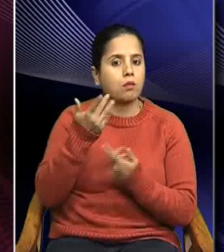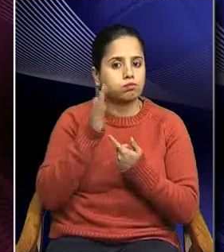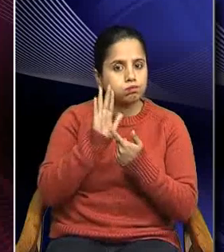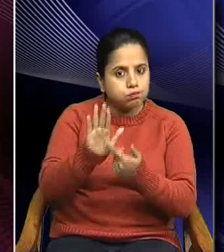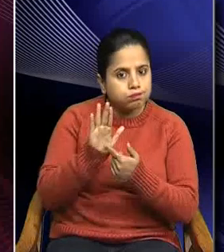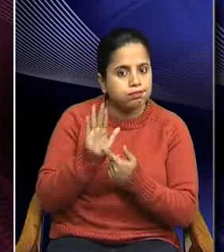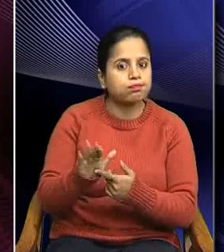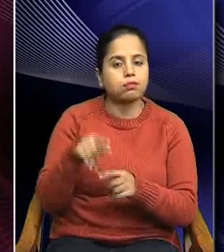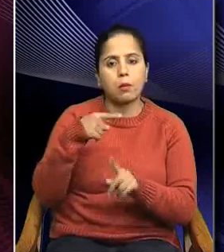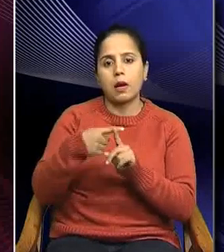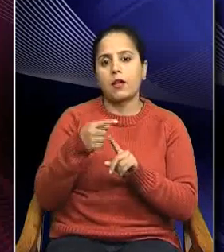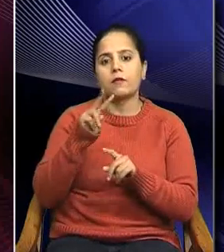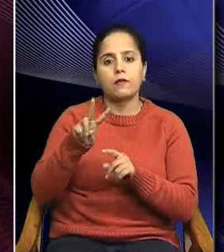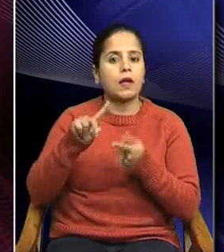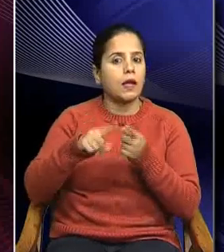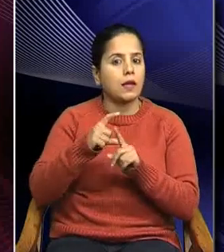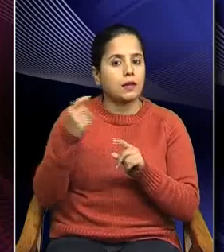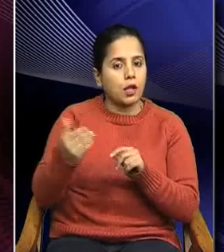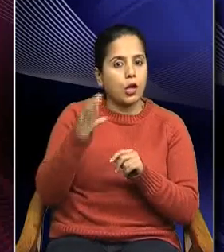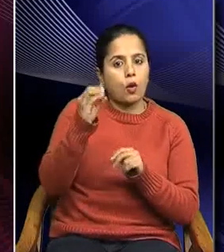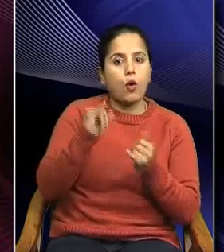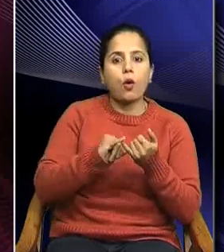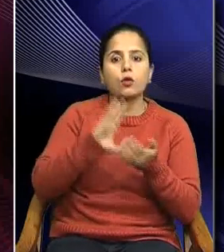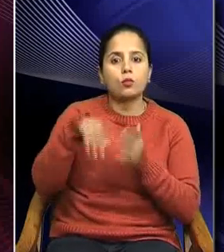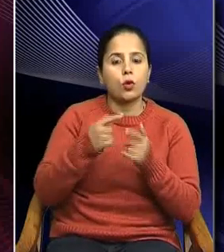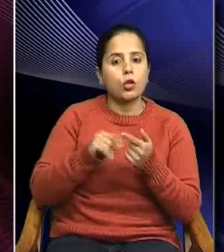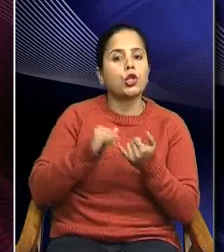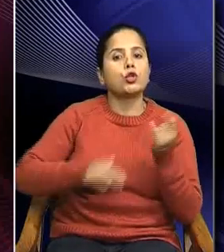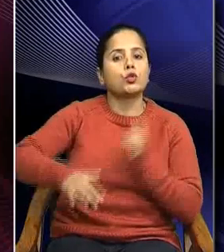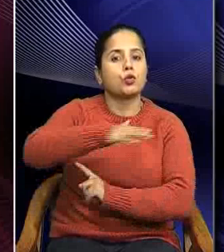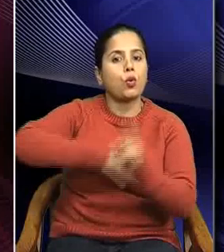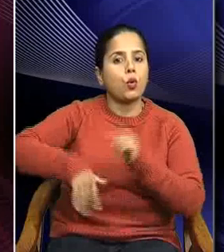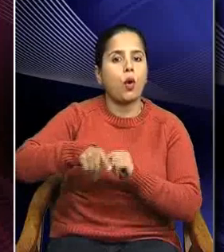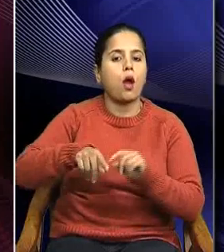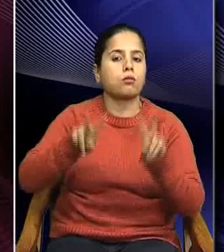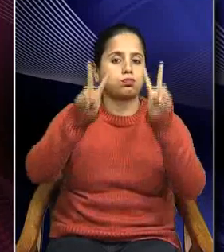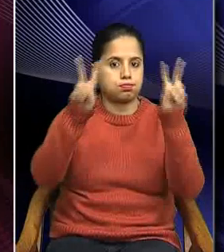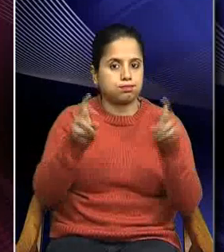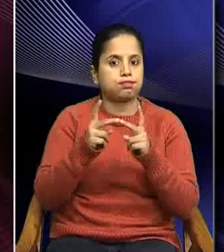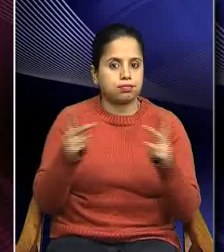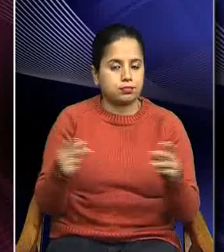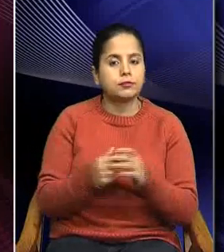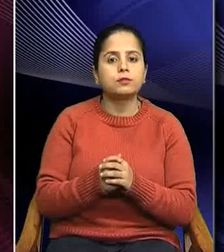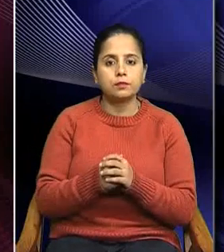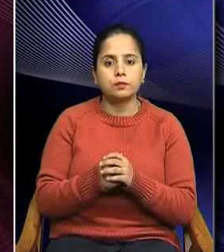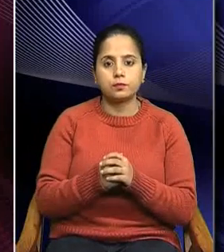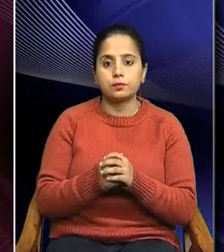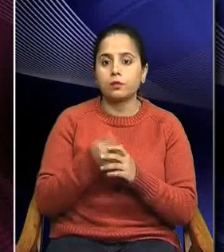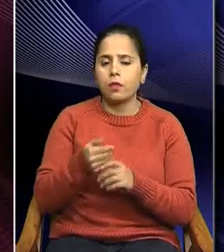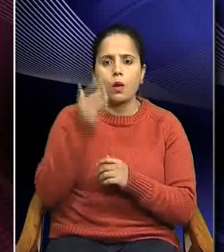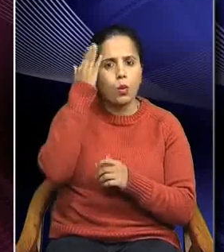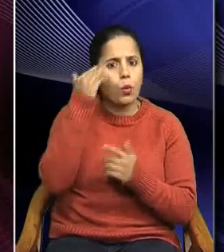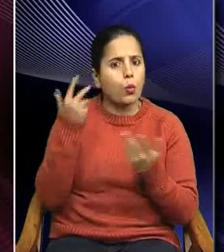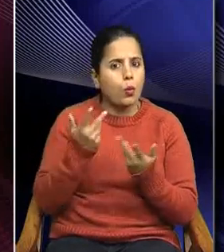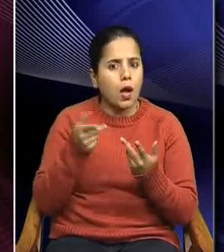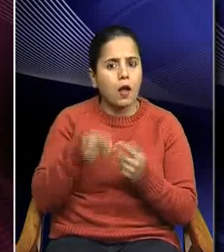representations or Vedic cosmogonies in social context. So, why a